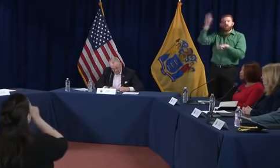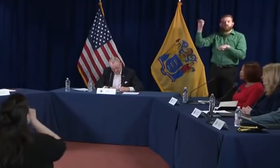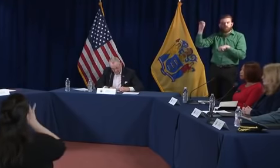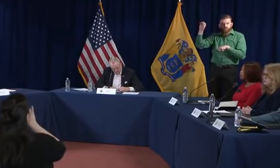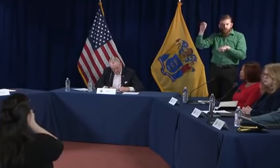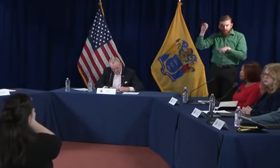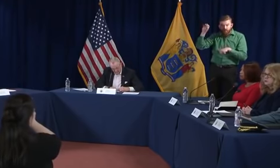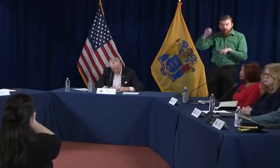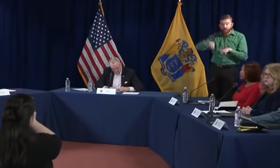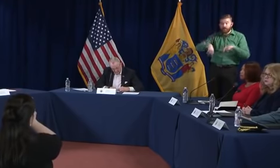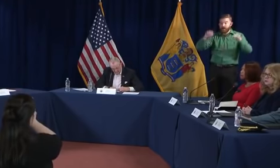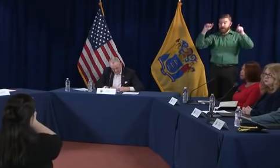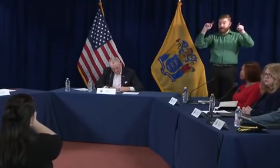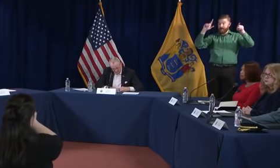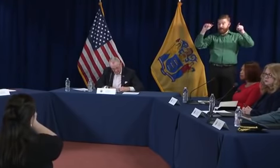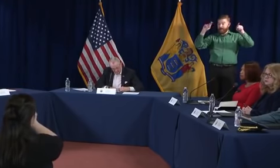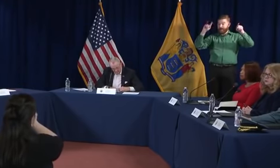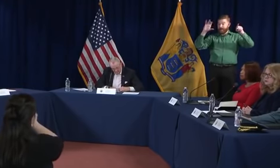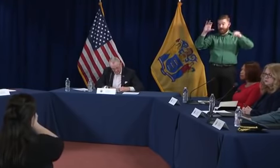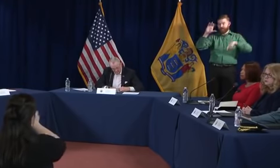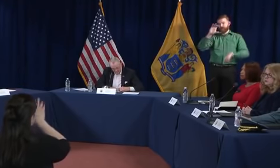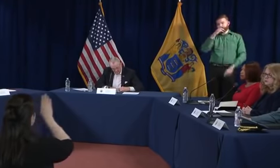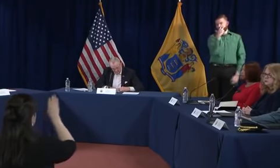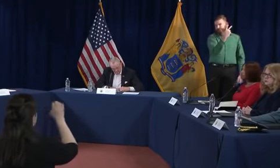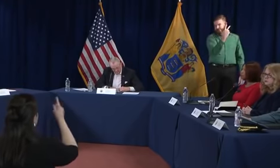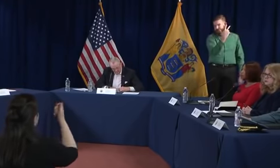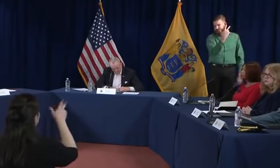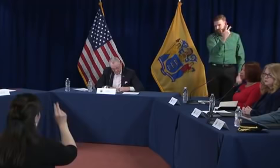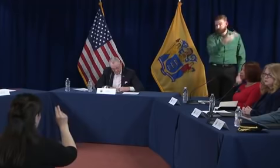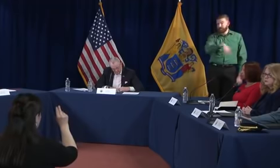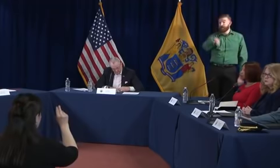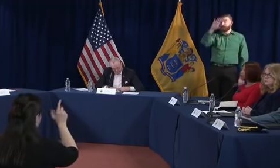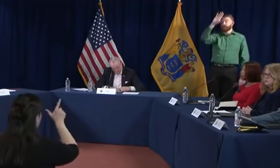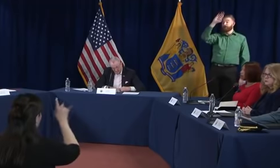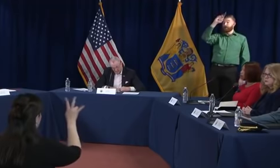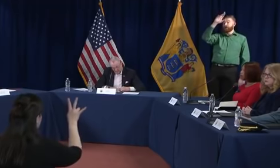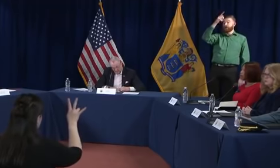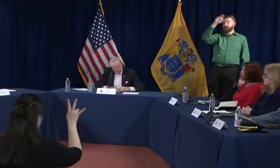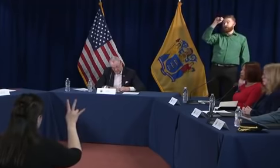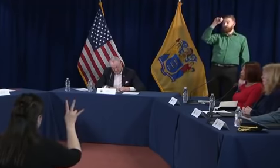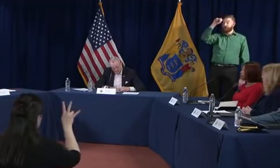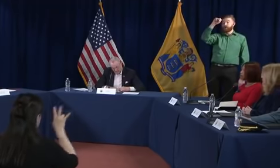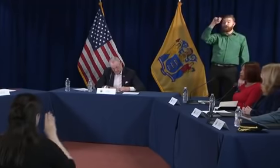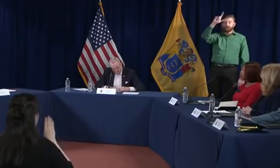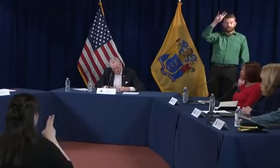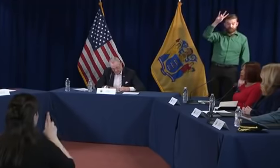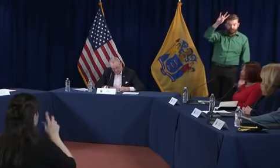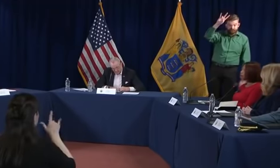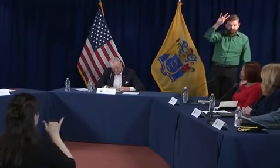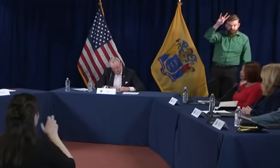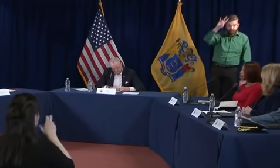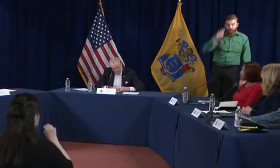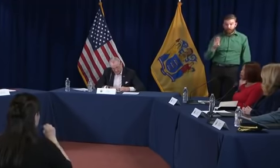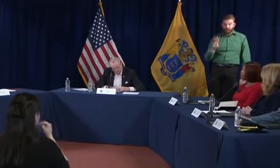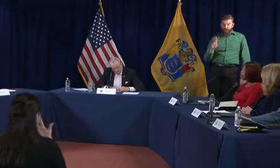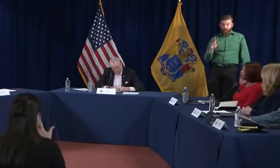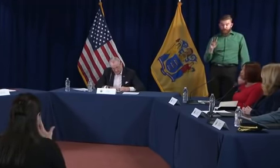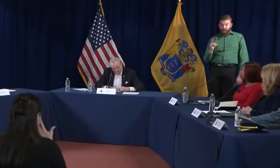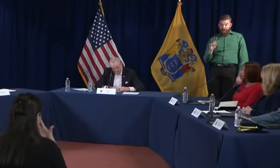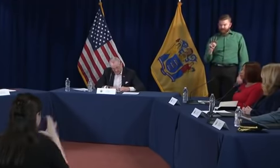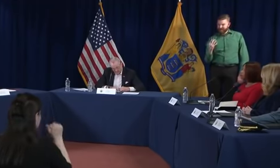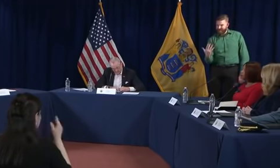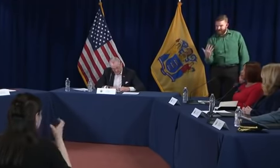3. Bergen, 27. Burlington, 5. Camden, 5. Essex,